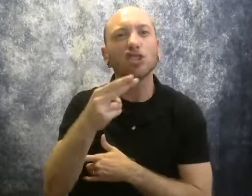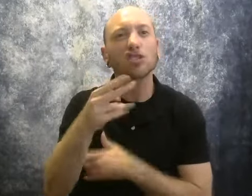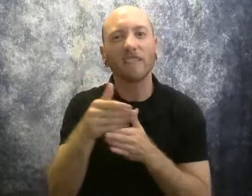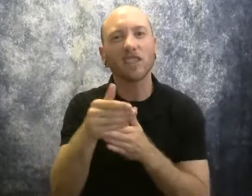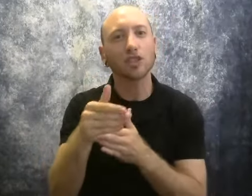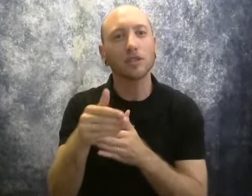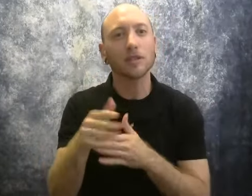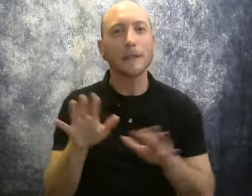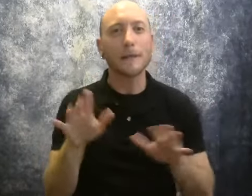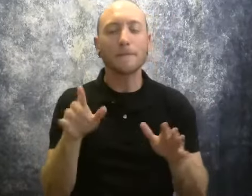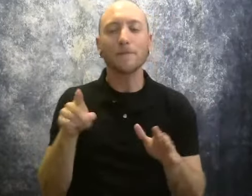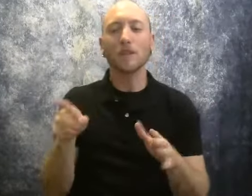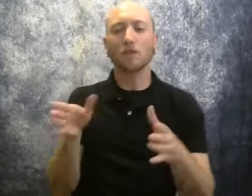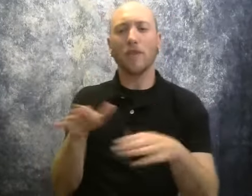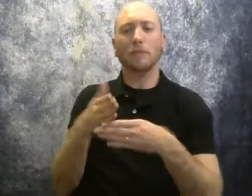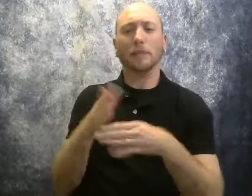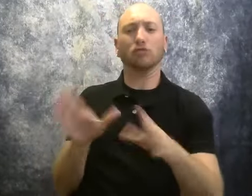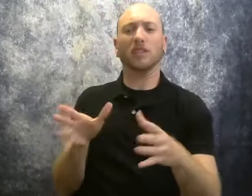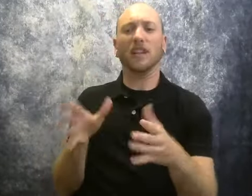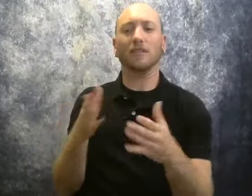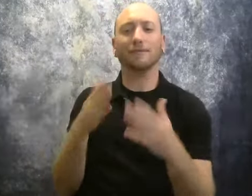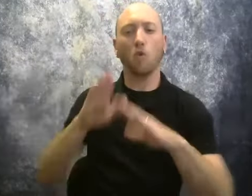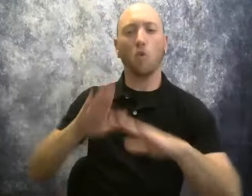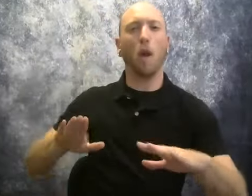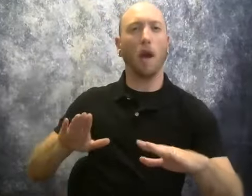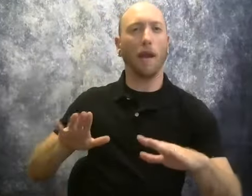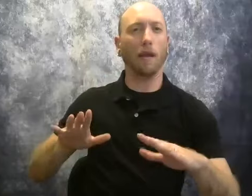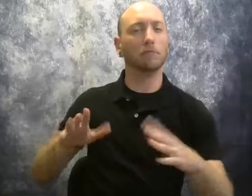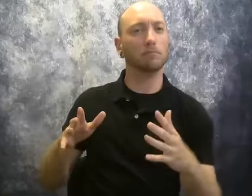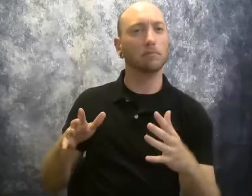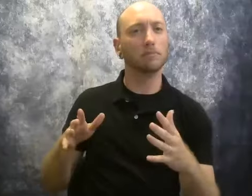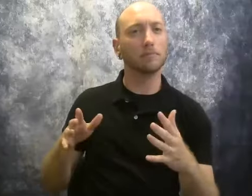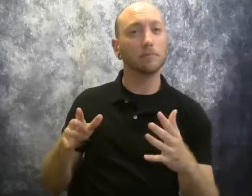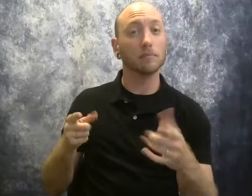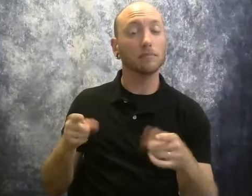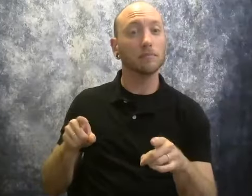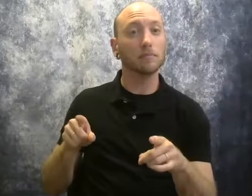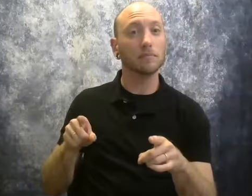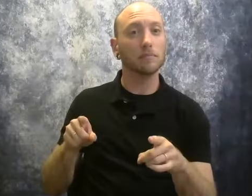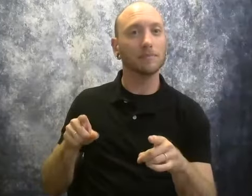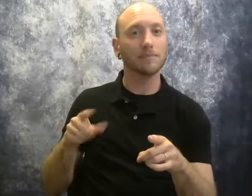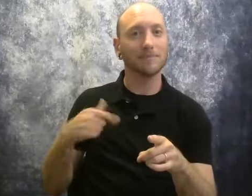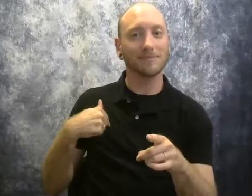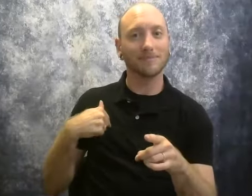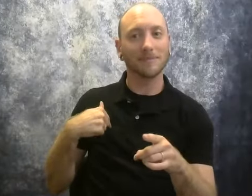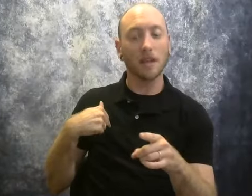bait or even eat it. And it was an isolated part of the beach. And of course, we always used to, at that time, we